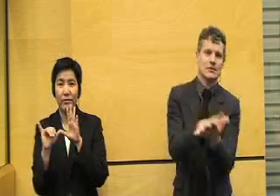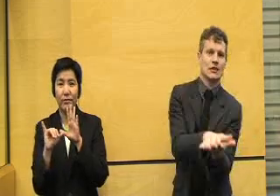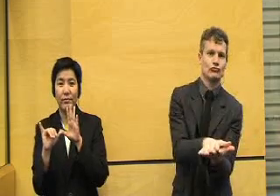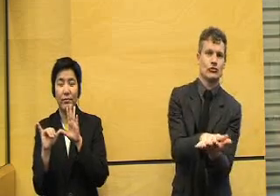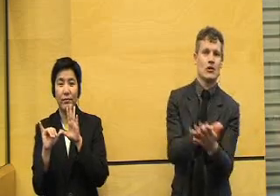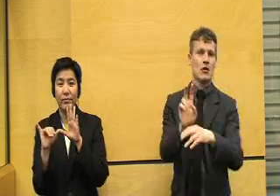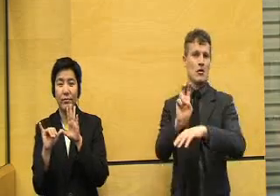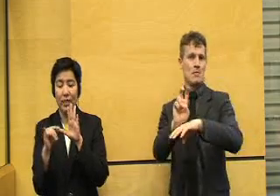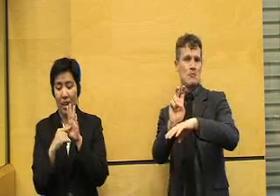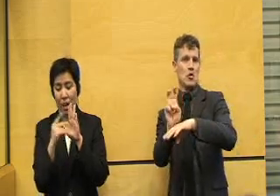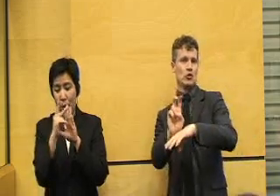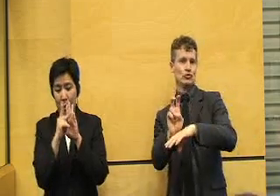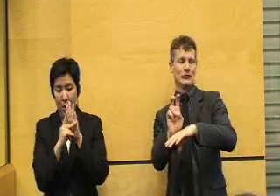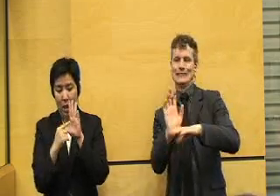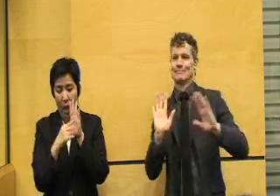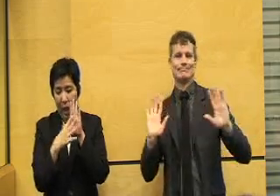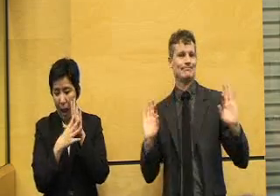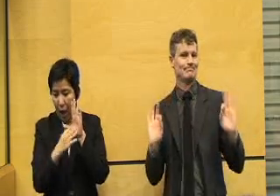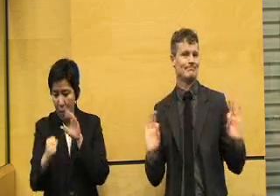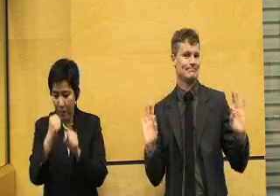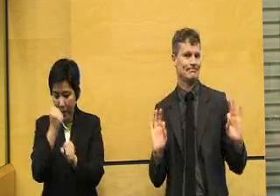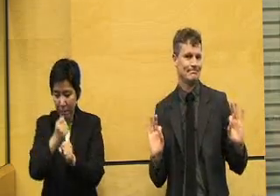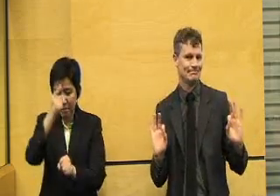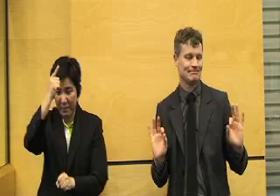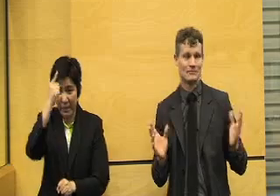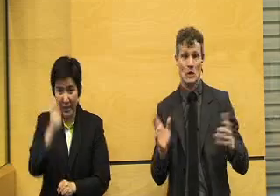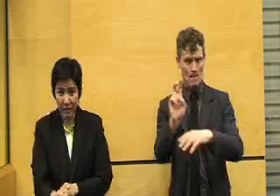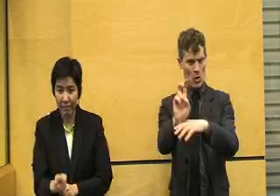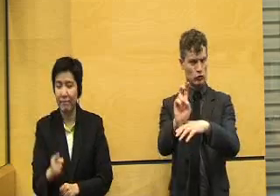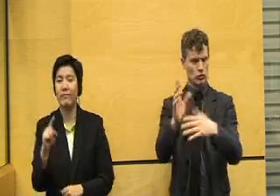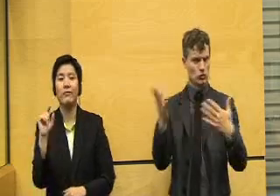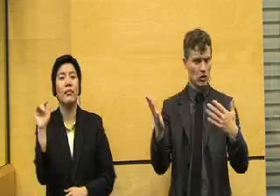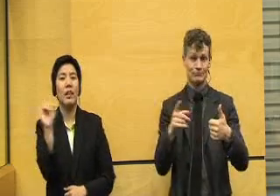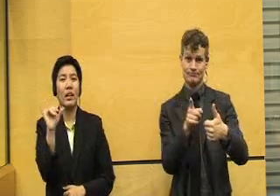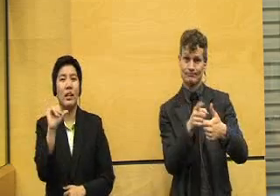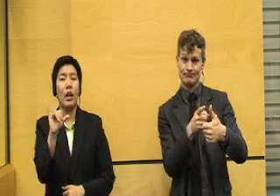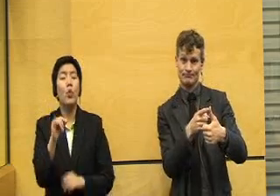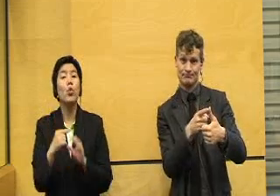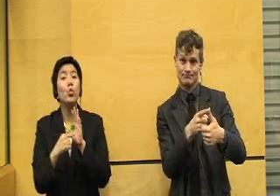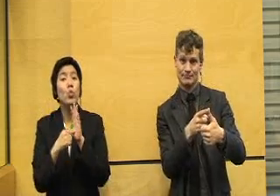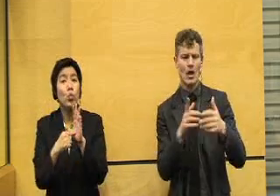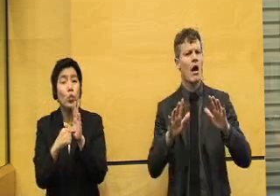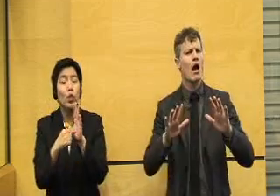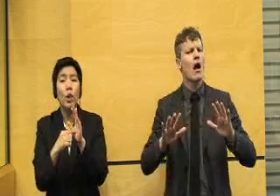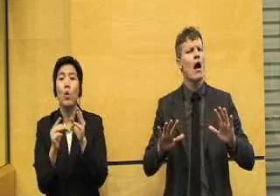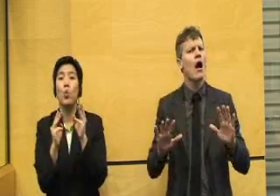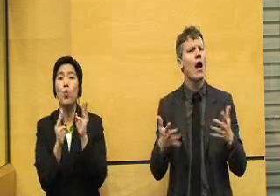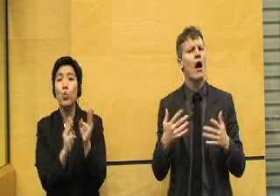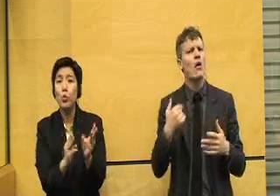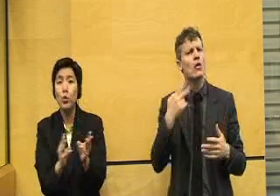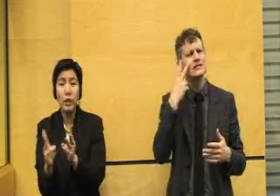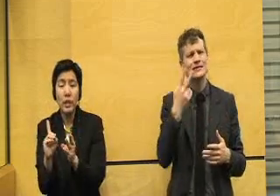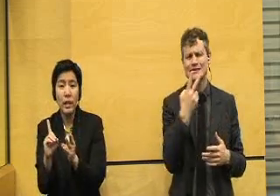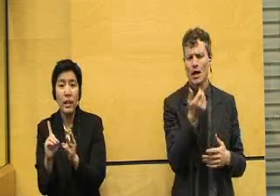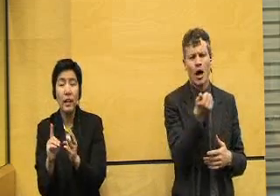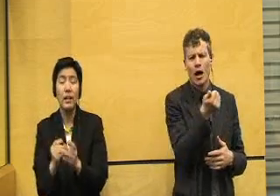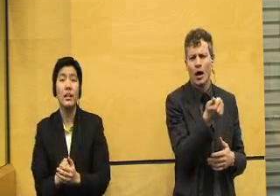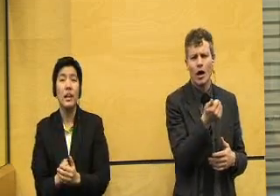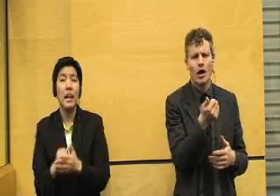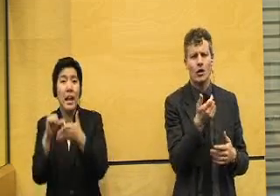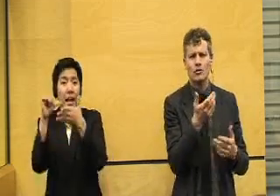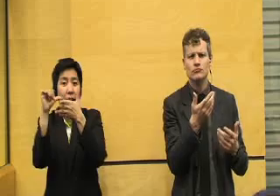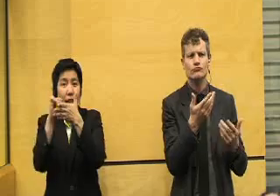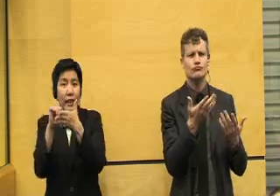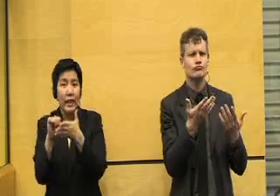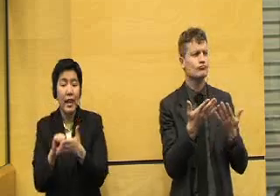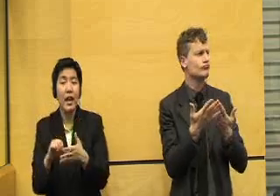monitoring in a number of areas, such as inadequate measures to combating a widespread discrimination against